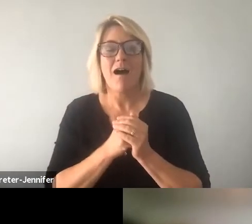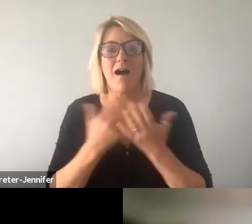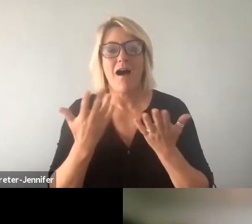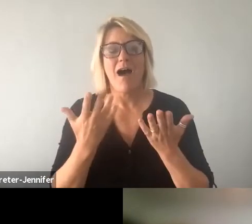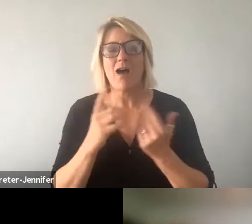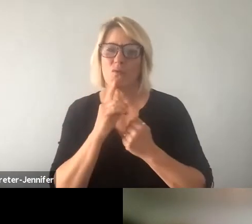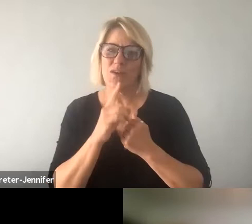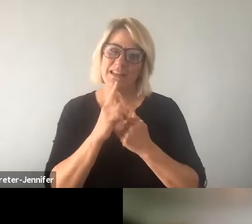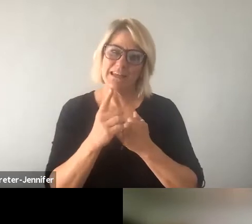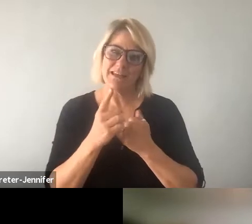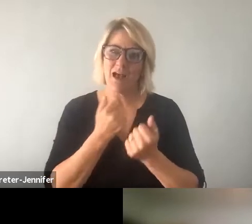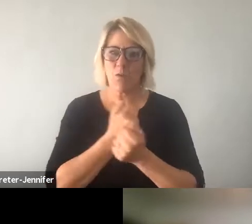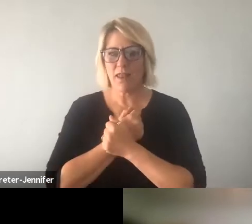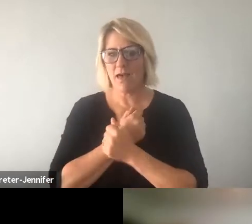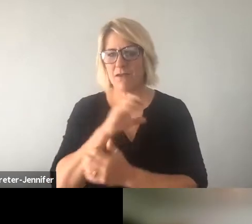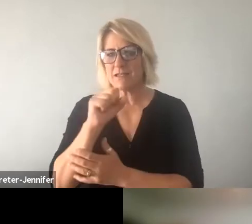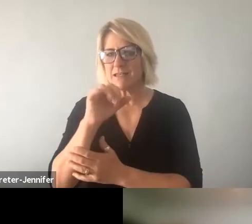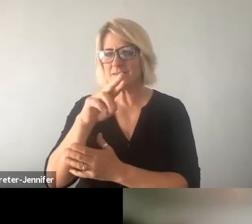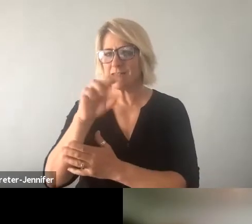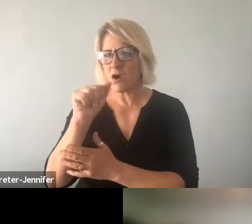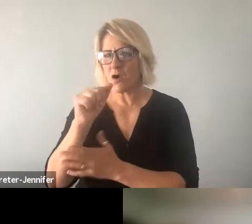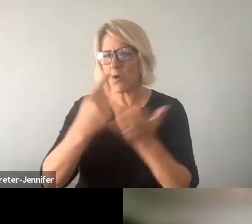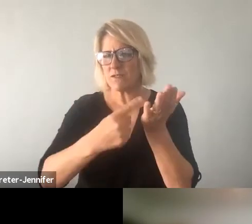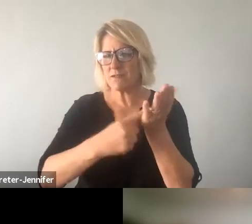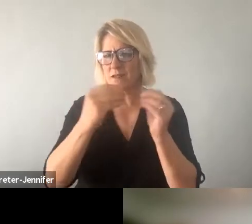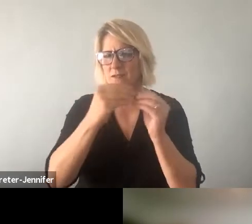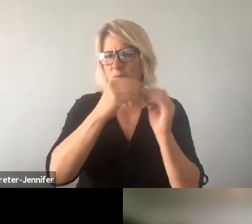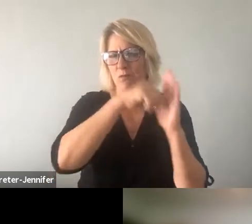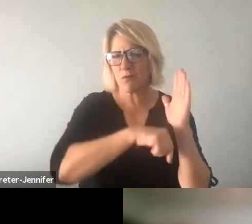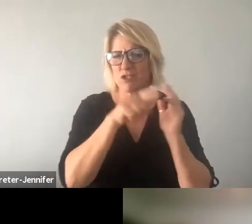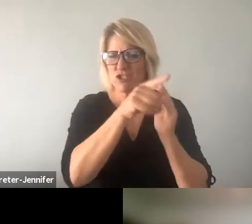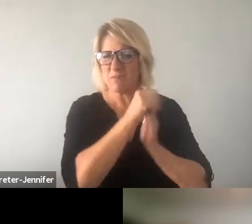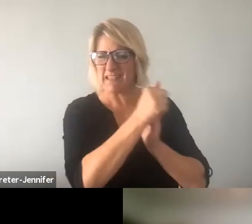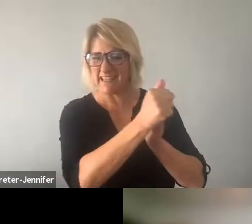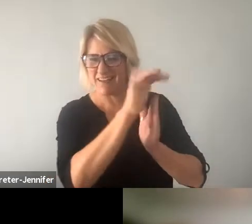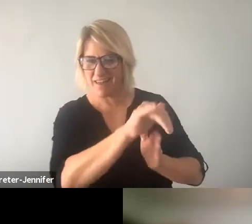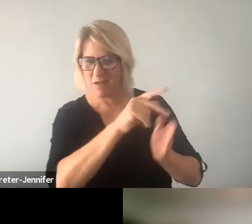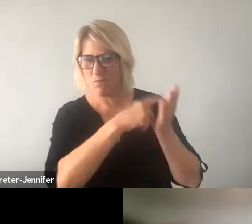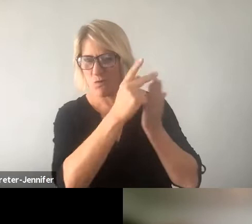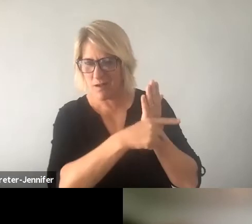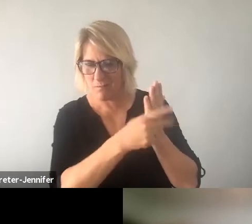Actually, I would love it if Sierra would talk a little bit about it because she's been taking the lead on it. And then